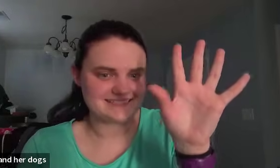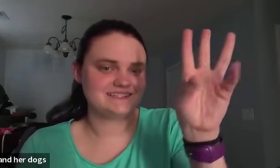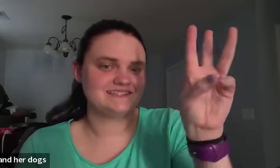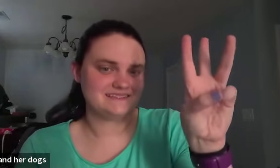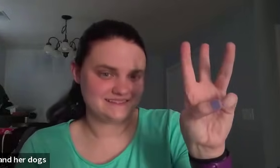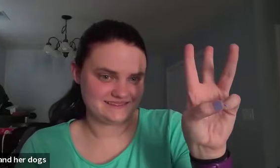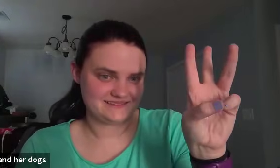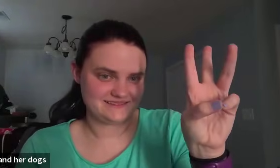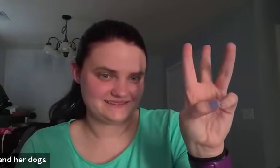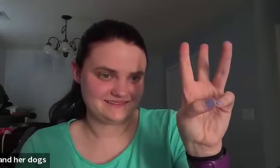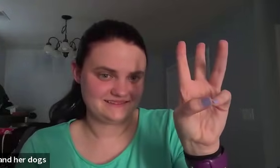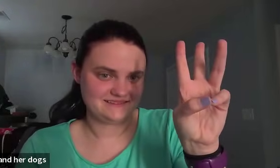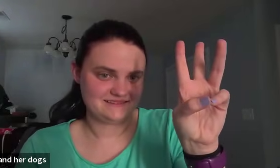6,